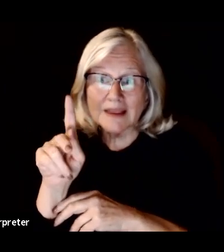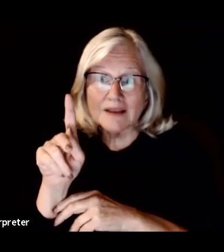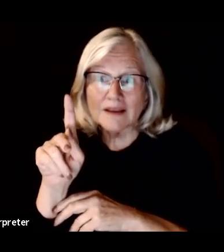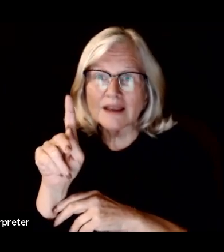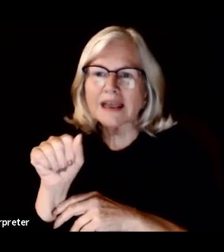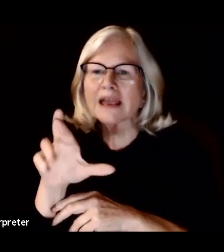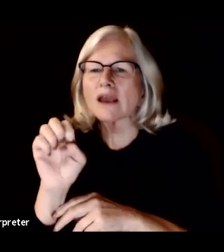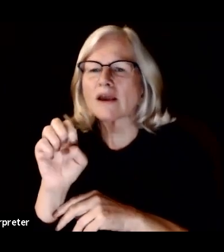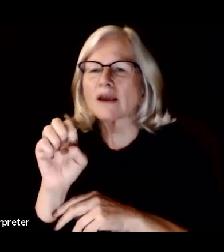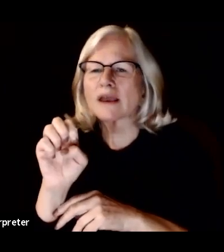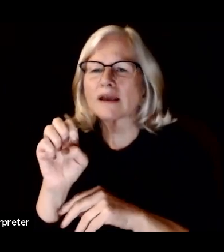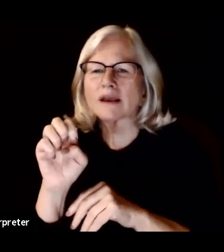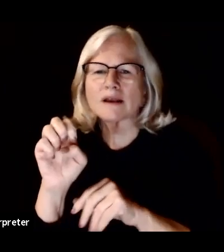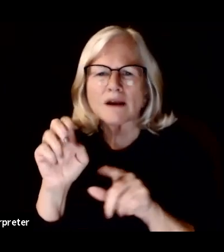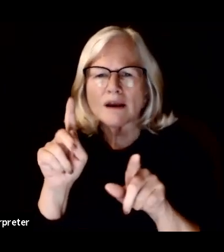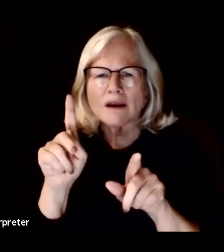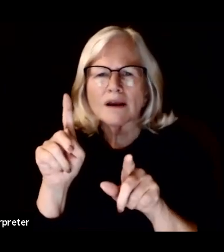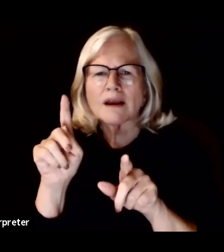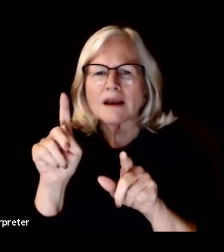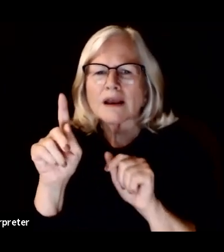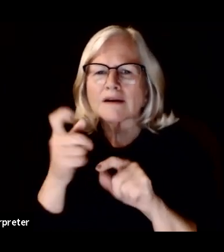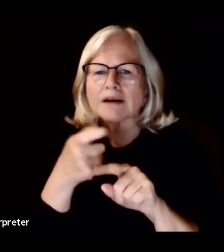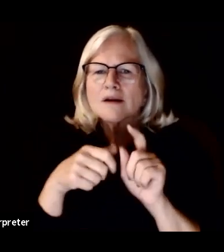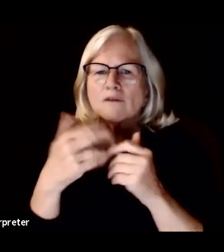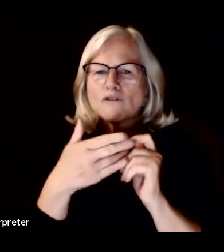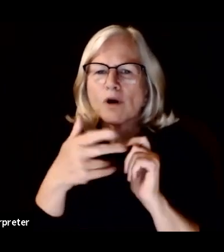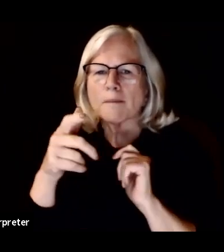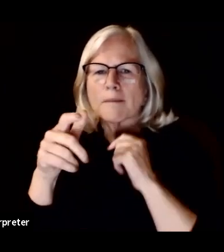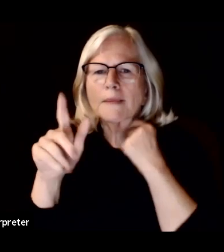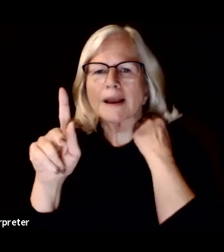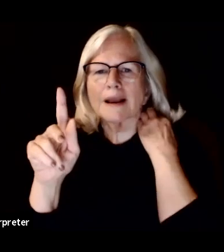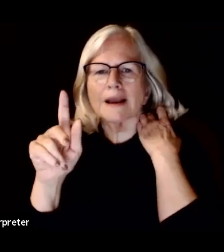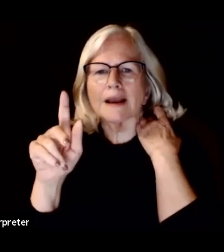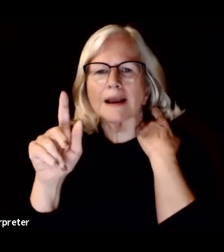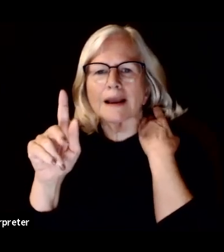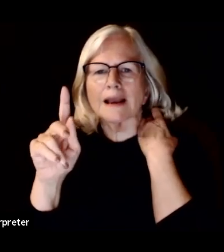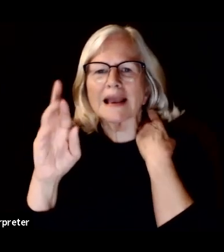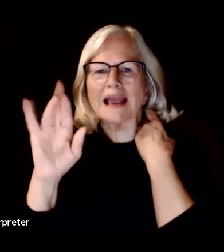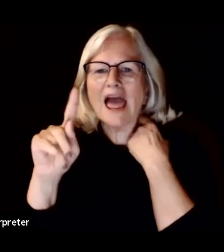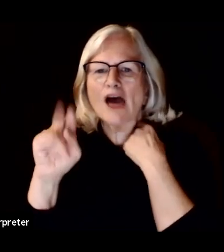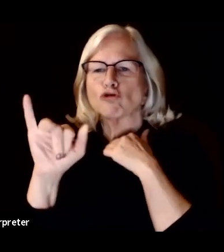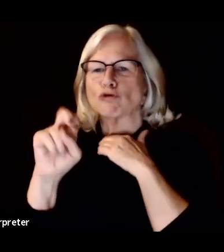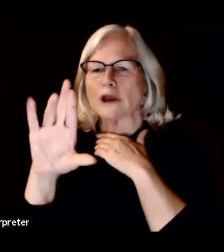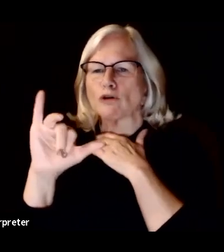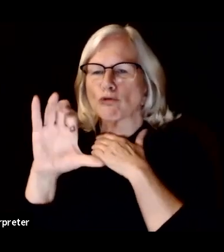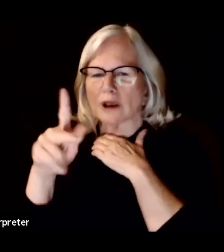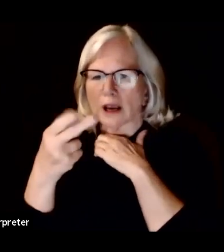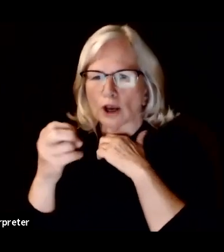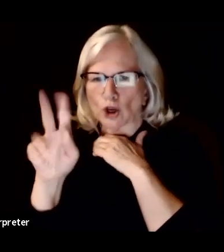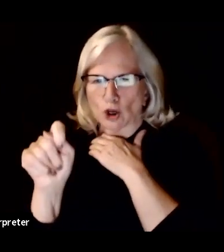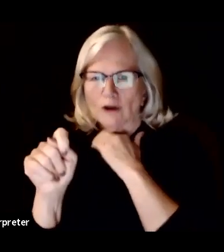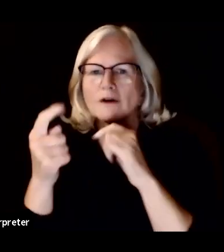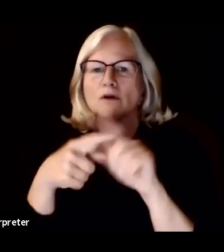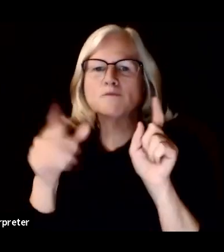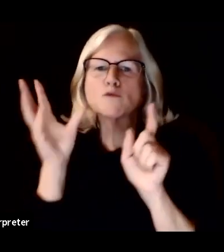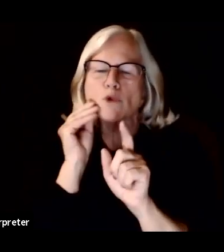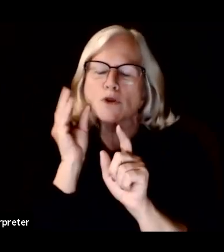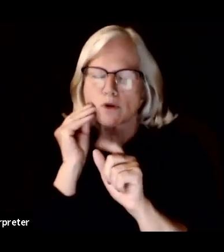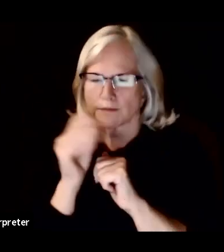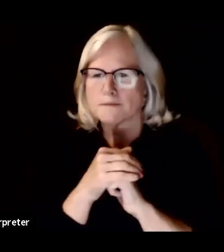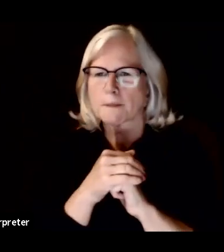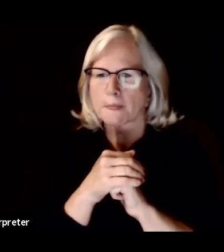open. Sure. So we have two presidential candidates visiting Minnesota this week,